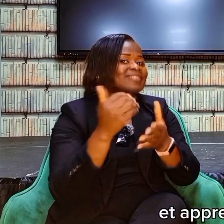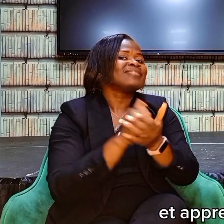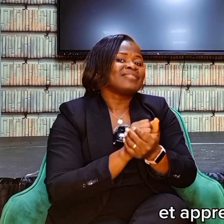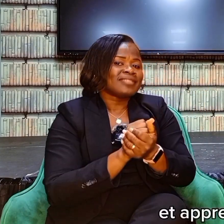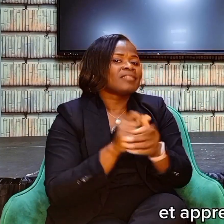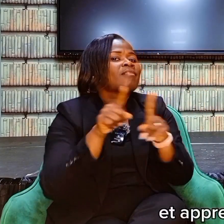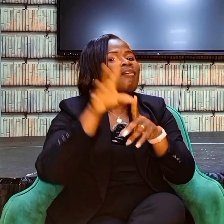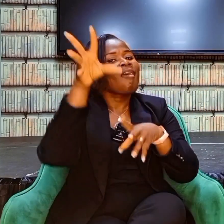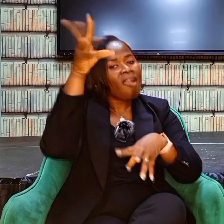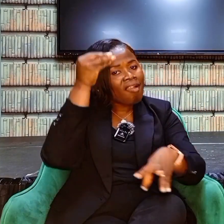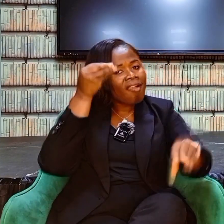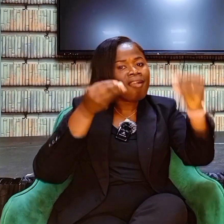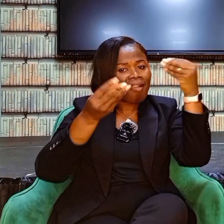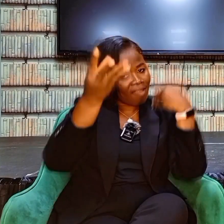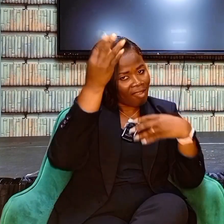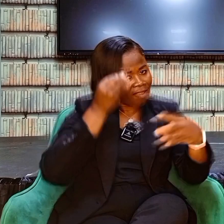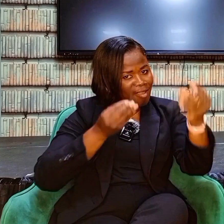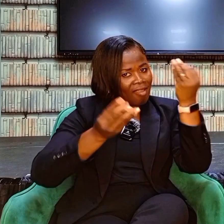and learnings